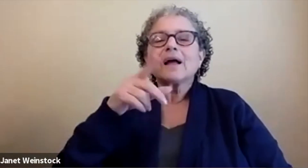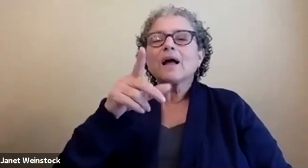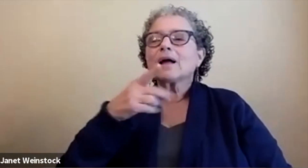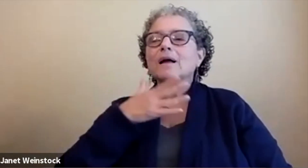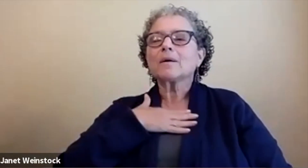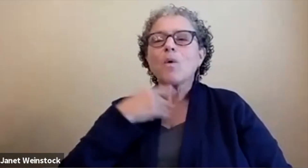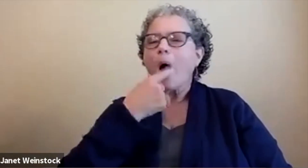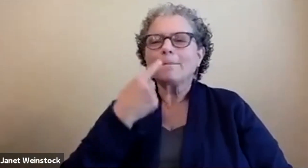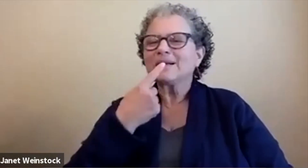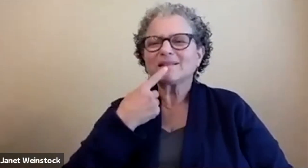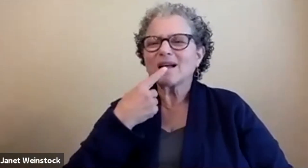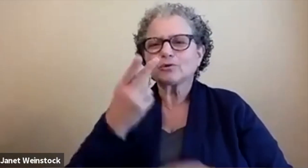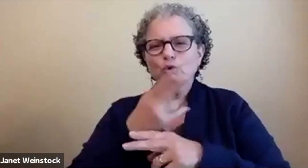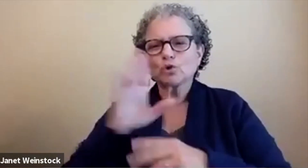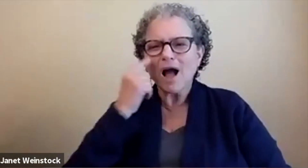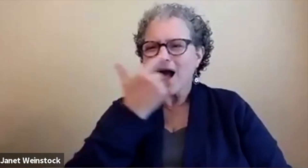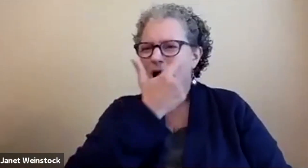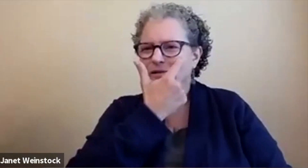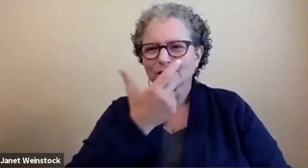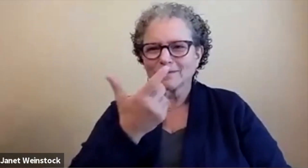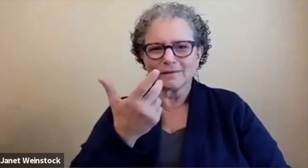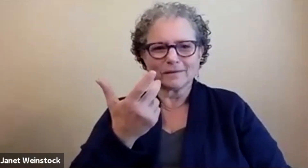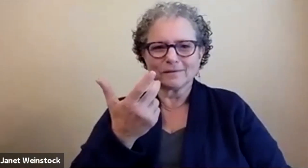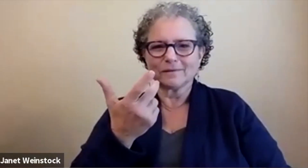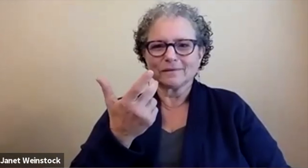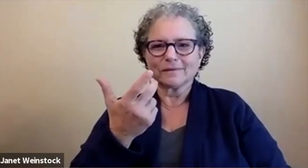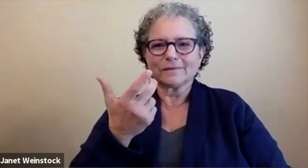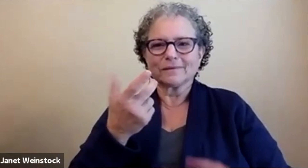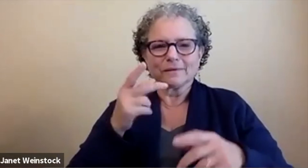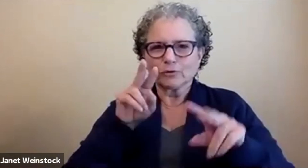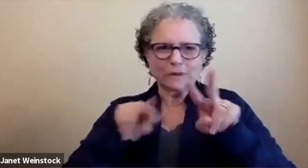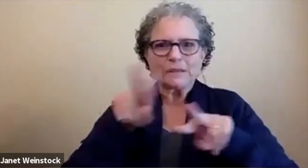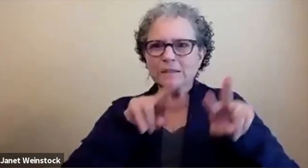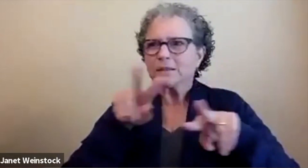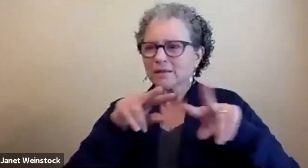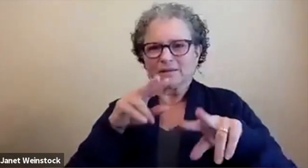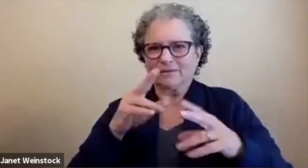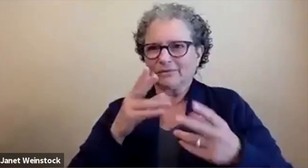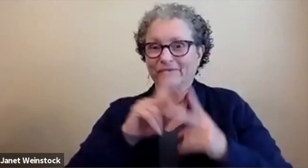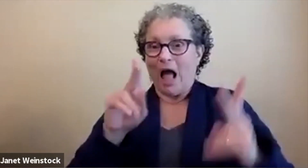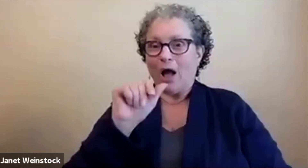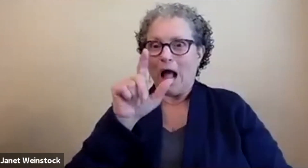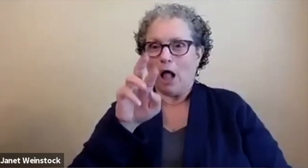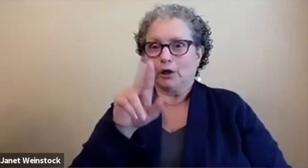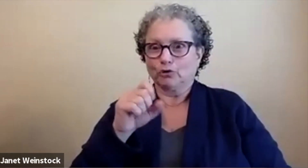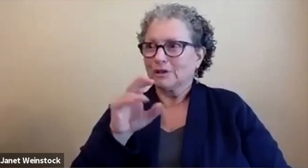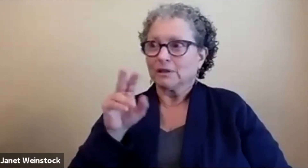Okay, I mean, my Oma said that she used her eyes, that she would use her eyes and it was very